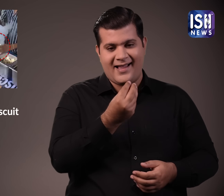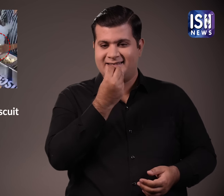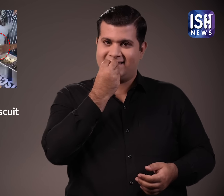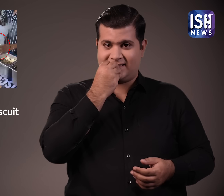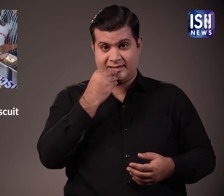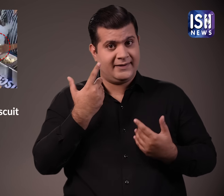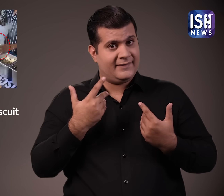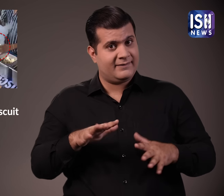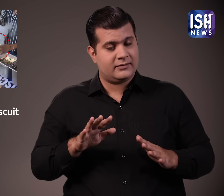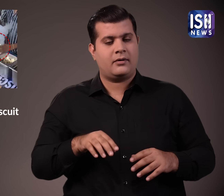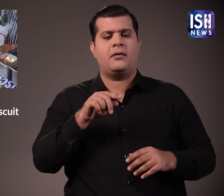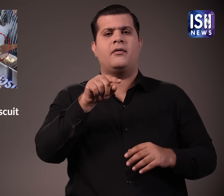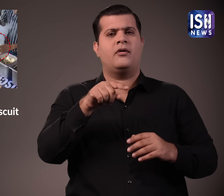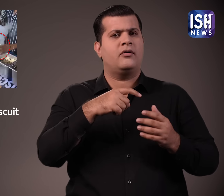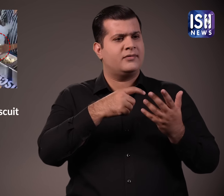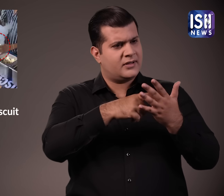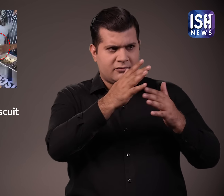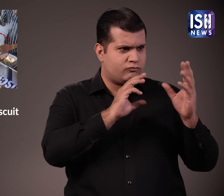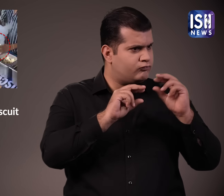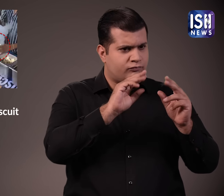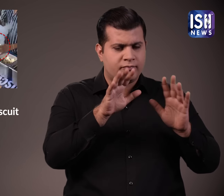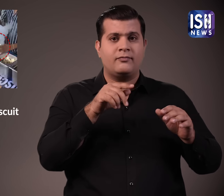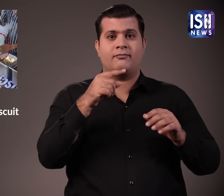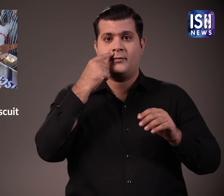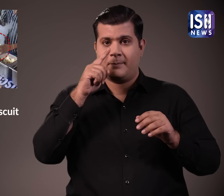Rabia ate the chocolate and the family returned home to Ludhyana.